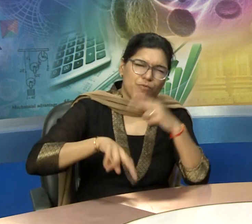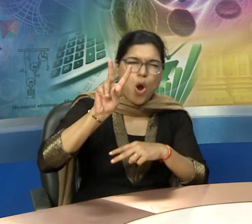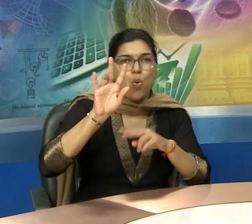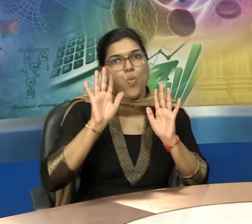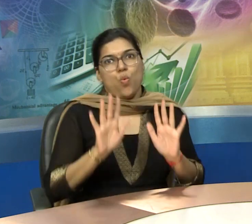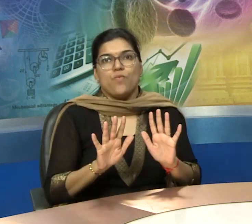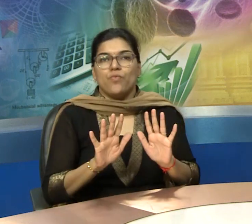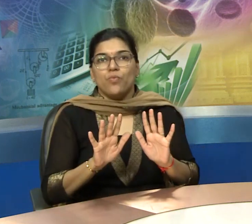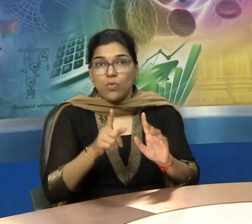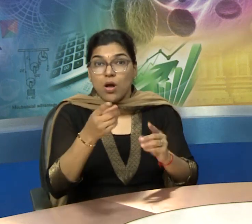time.